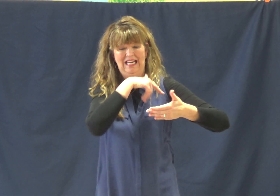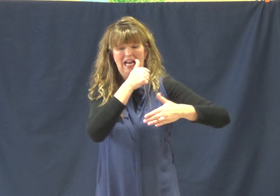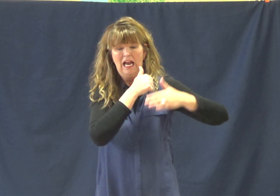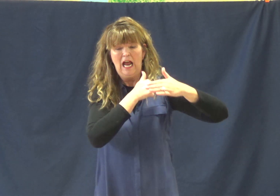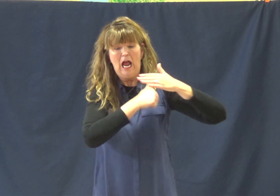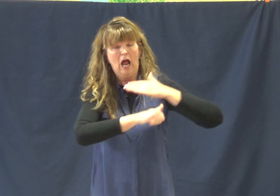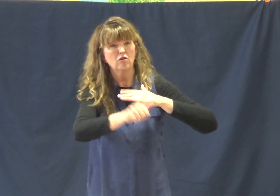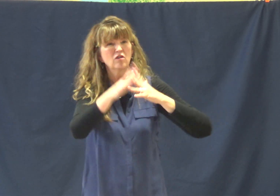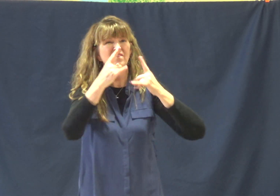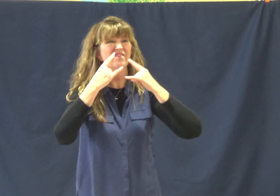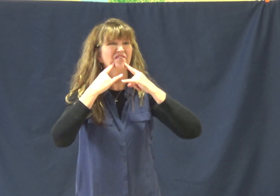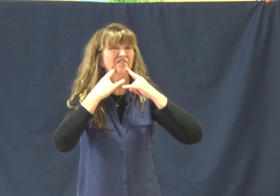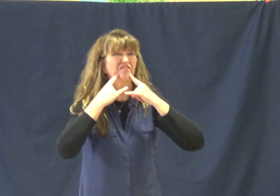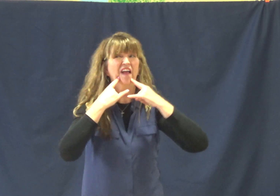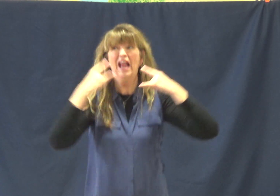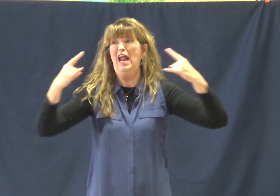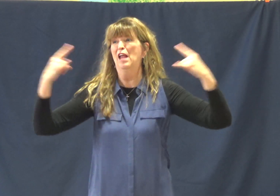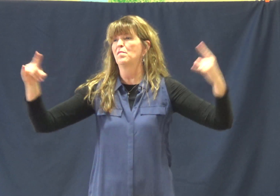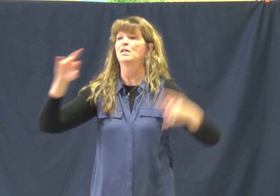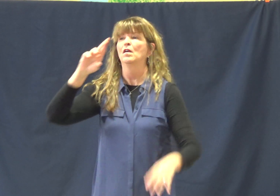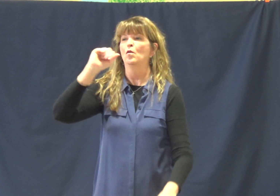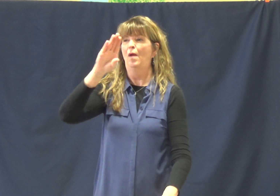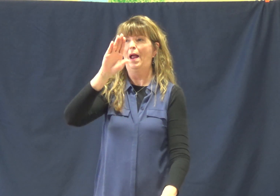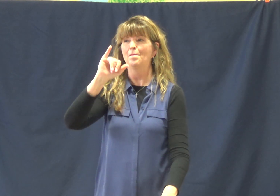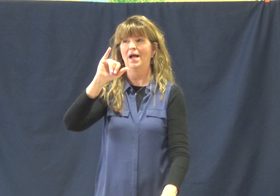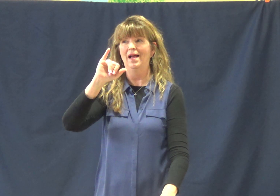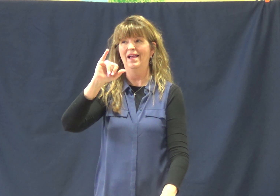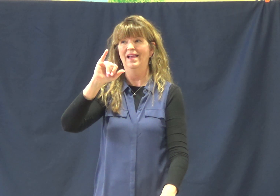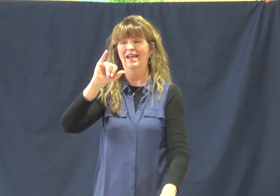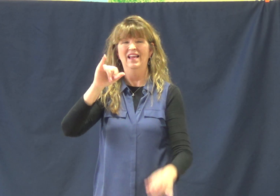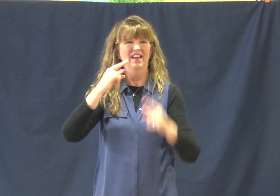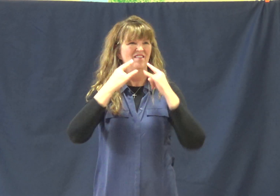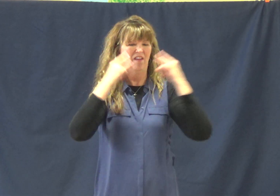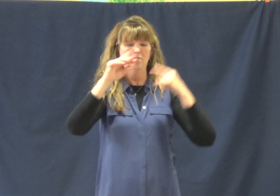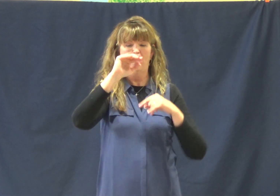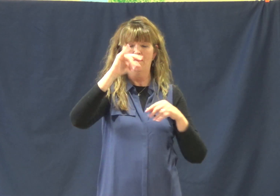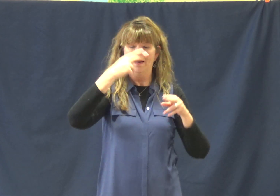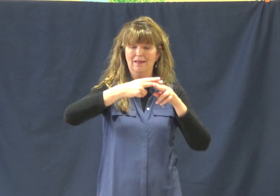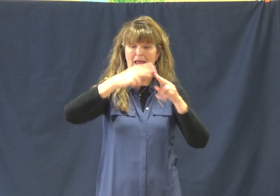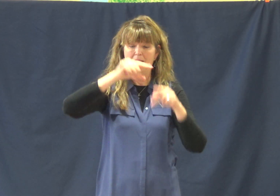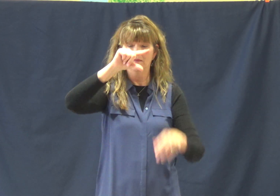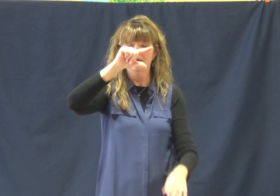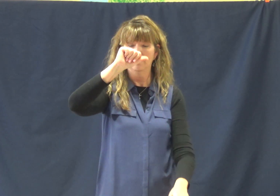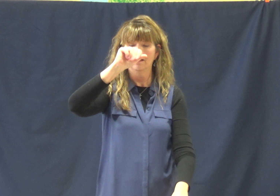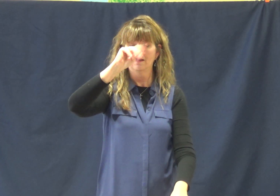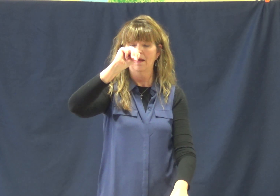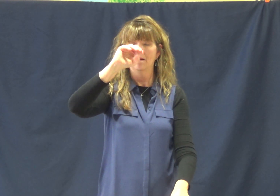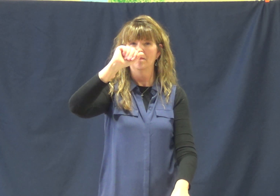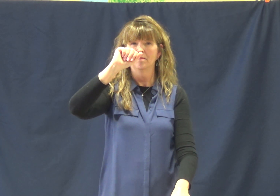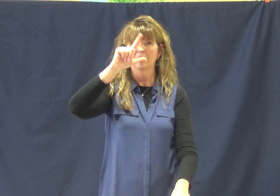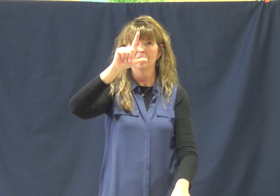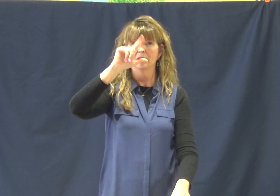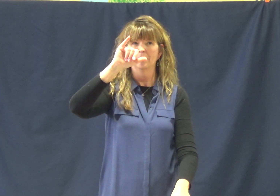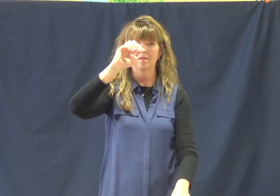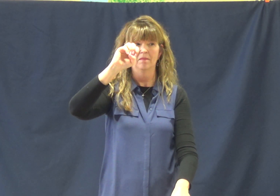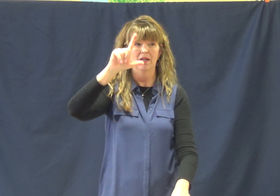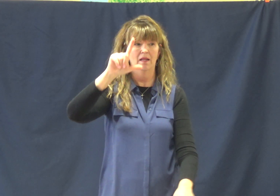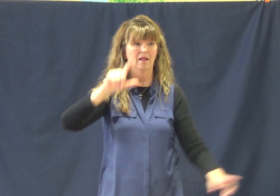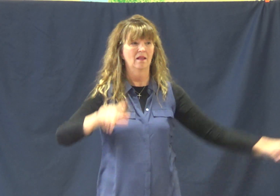And there he studied under the most famous rabbi in the Pharisee sect. The